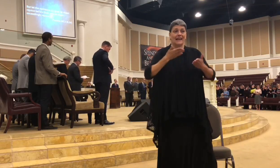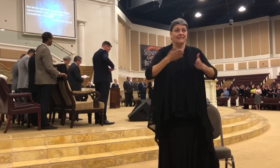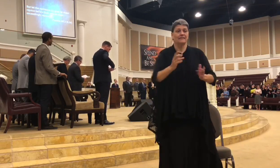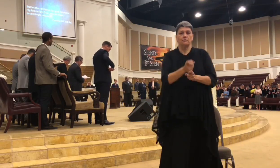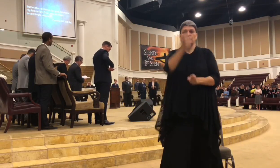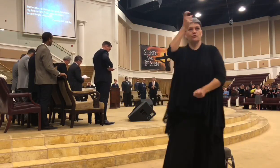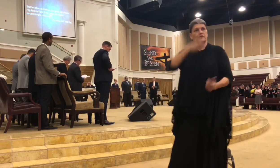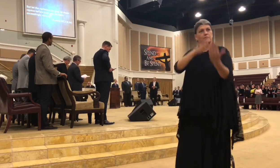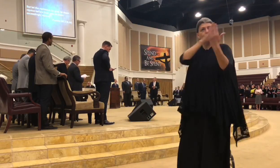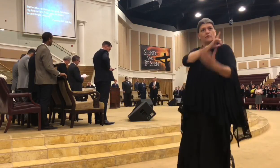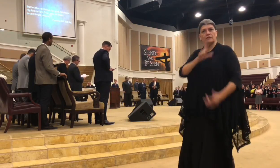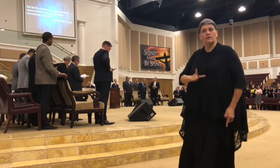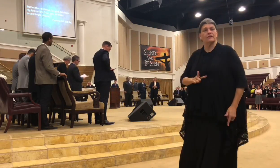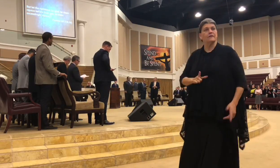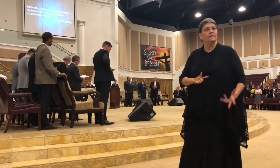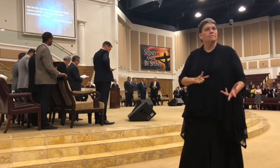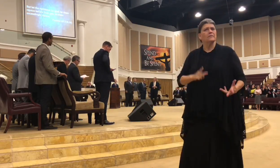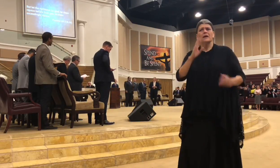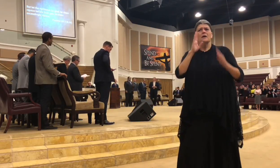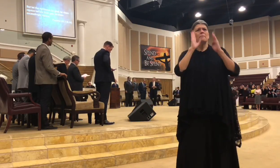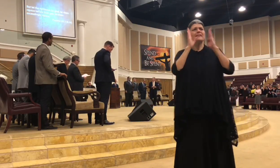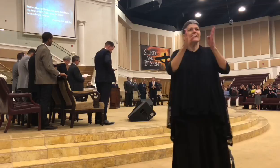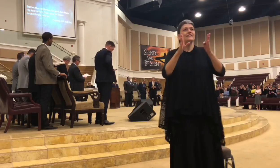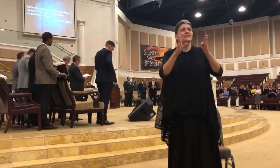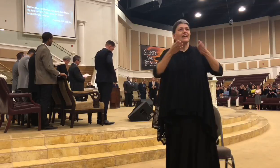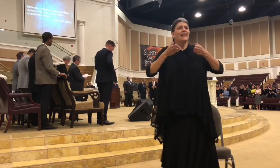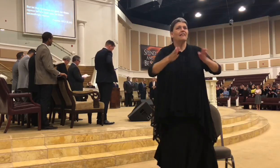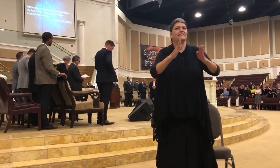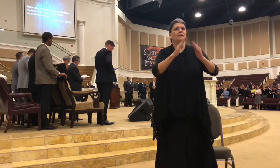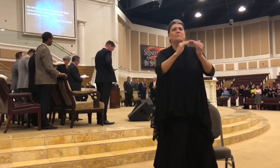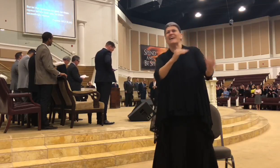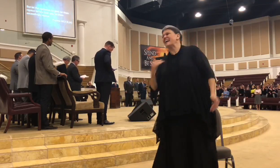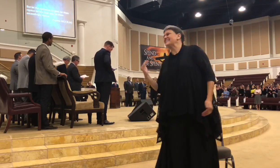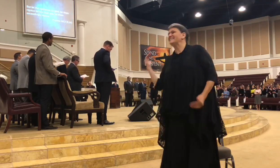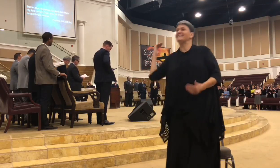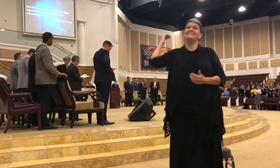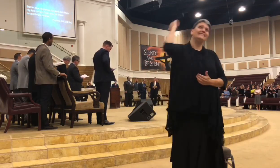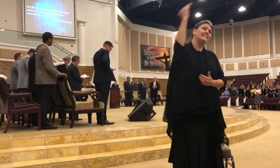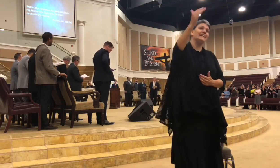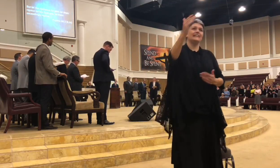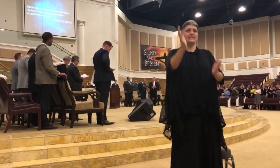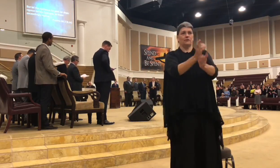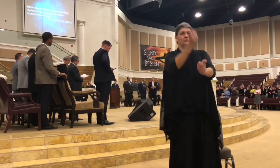God. Yea. In other words, hey, pay attention. Let them exceedingly rejoice.